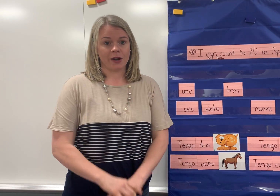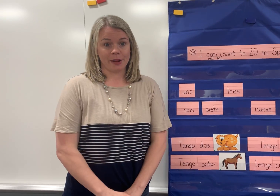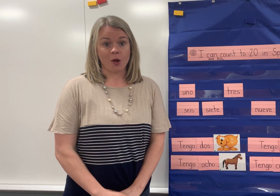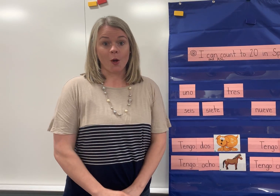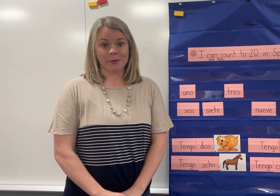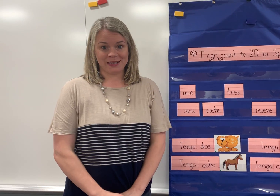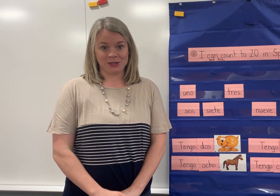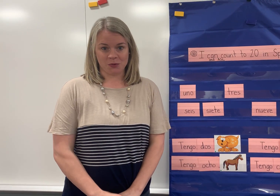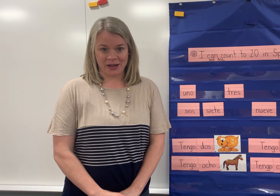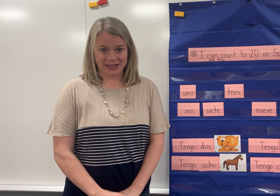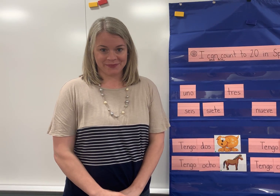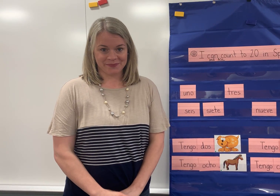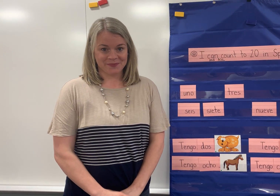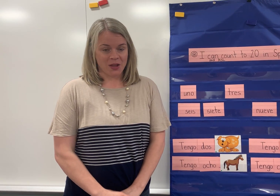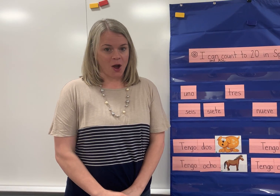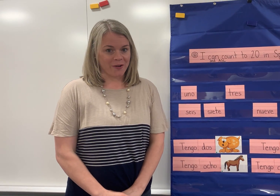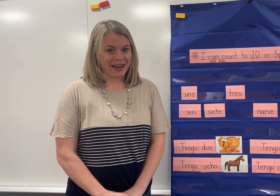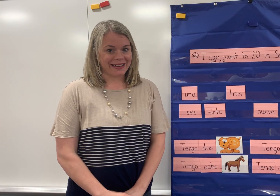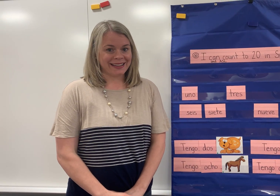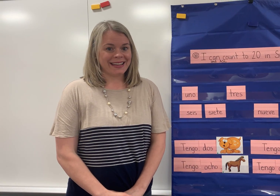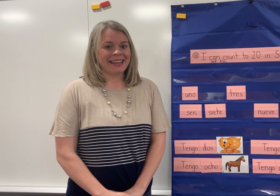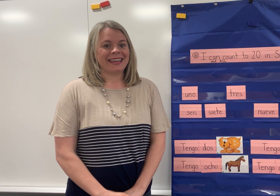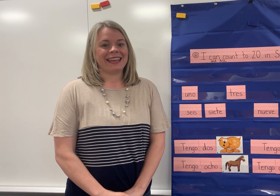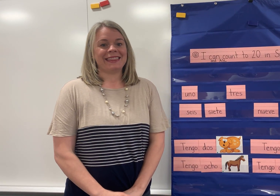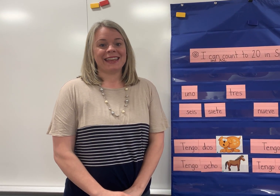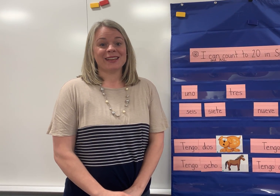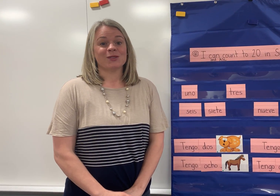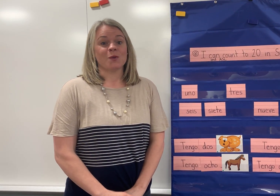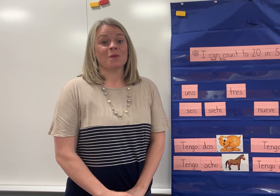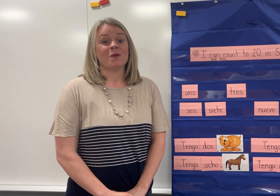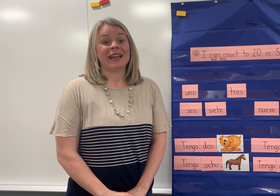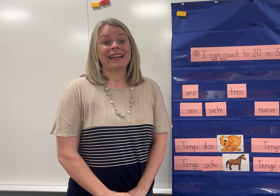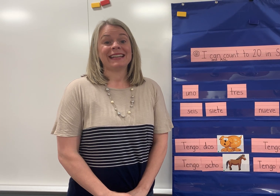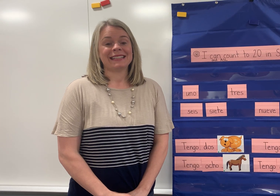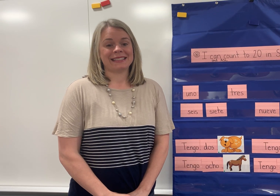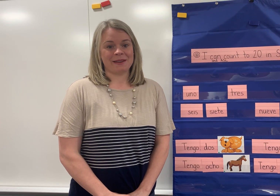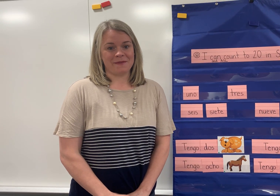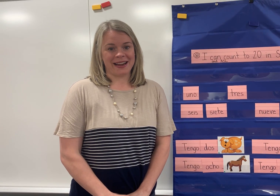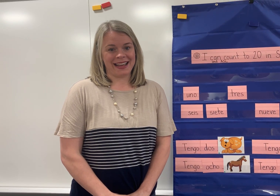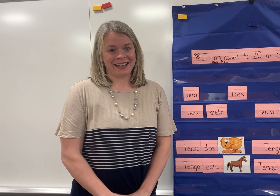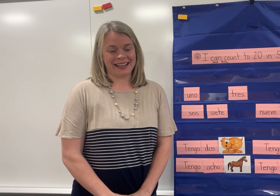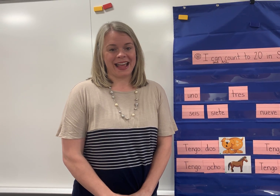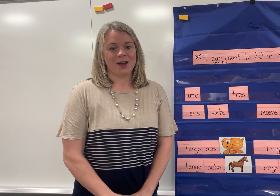up all the way to 20. All right, que tengas un buen semana. I